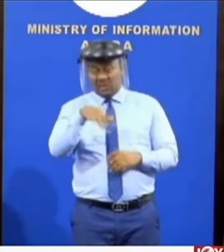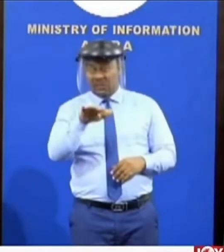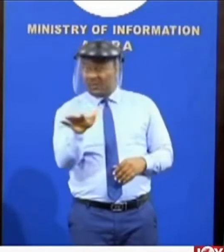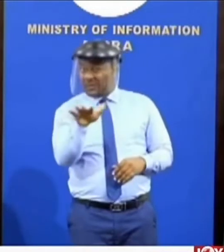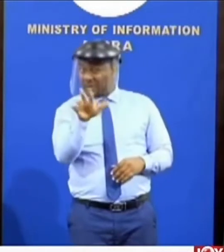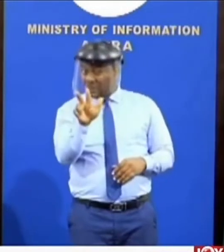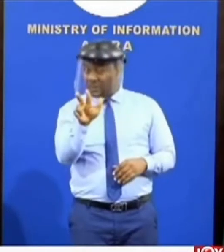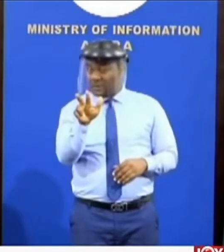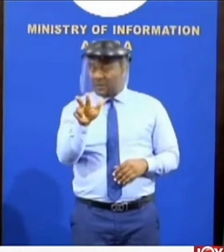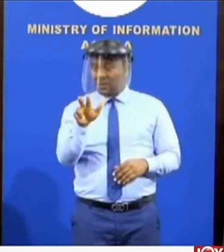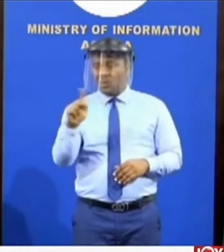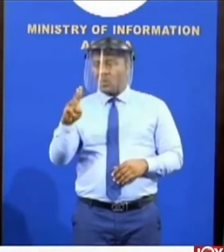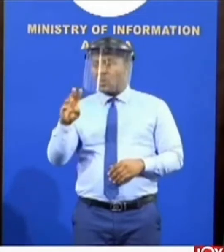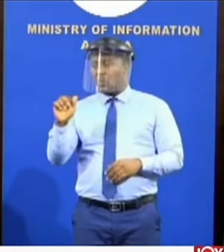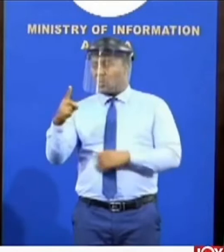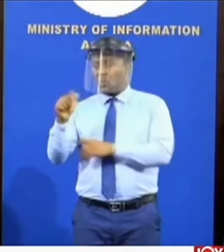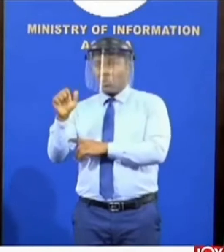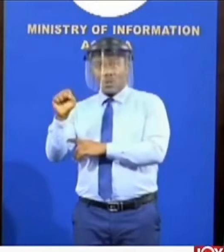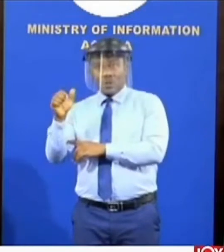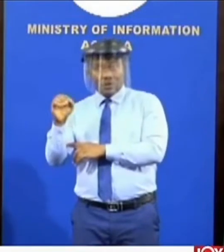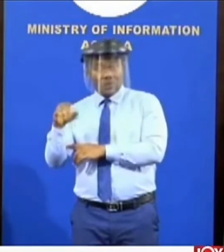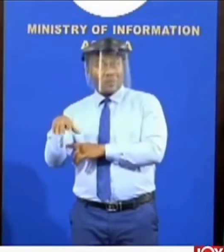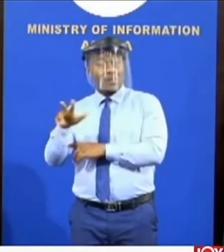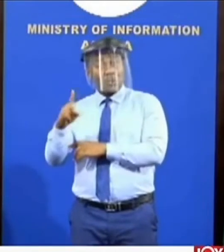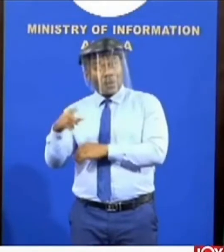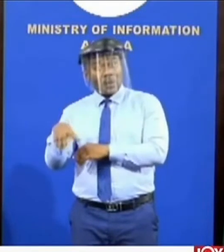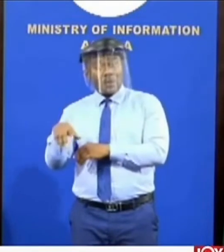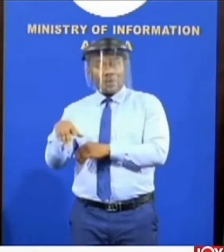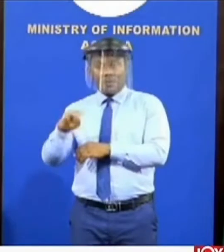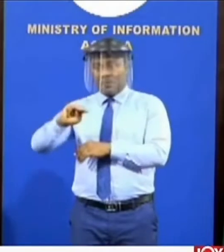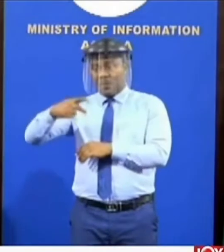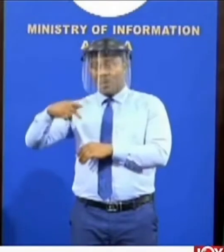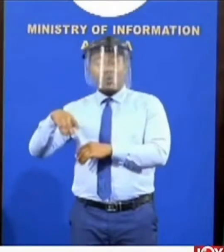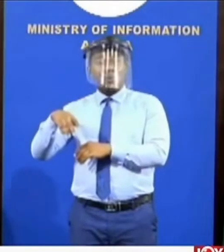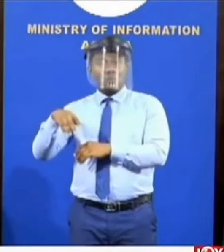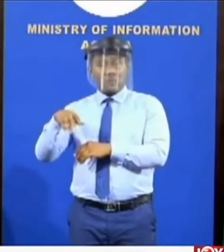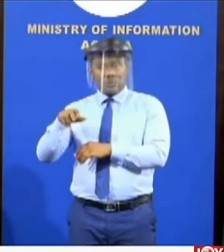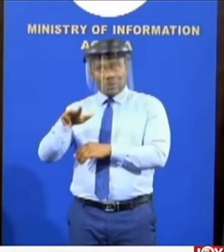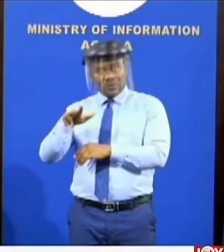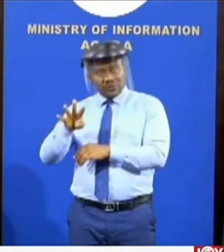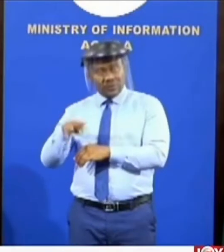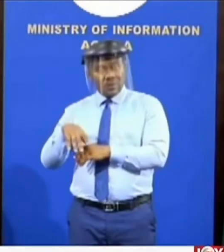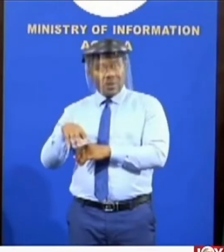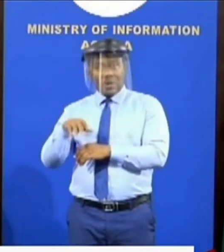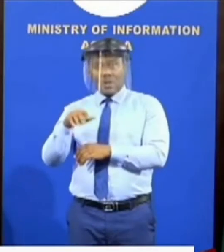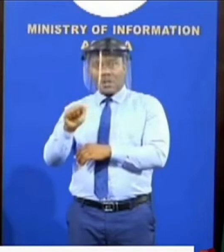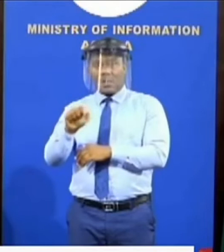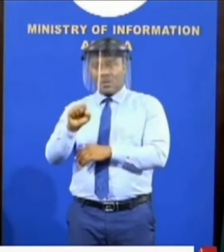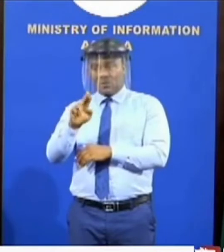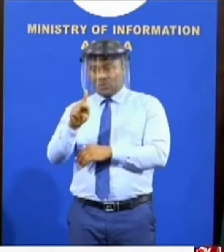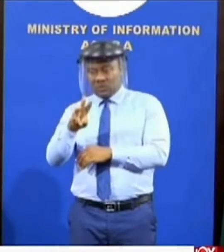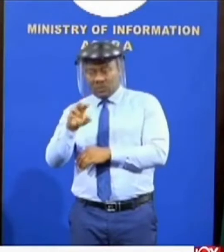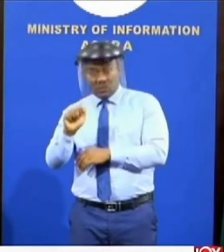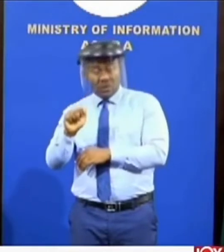53, Kwadaso 31, Asante Mampong 24, Asukwa Municipal 14,